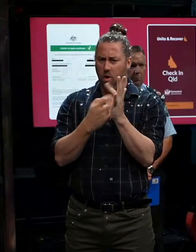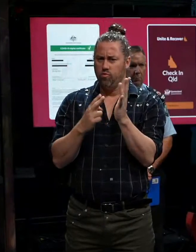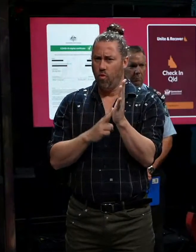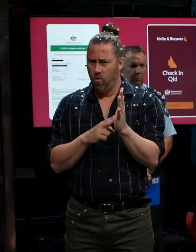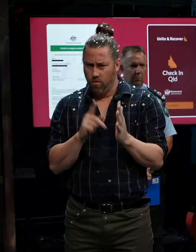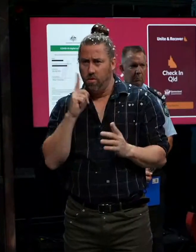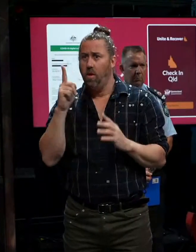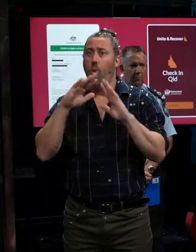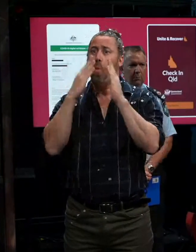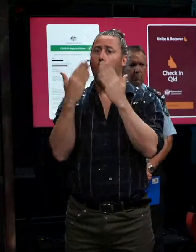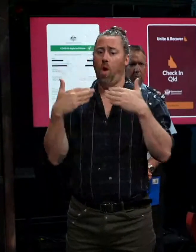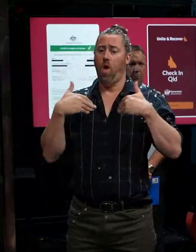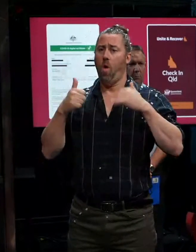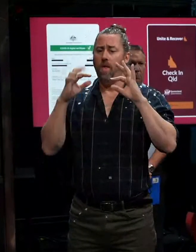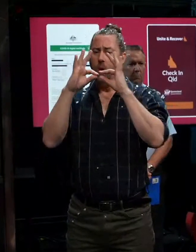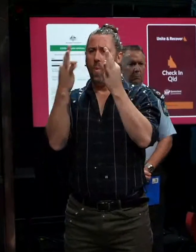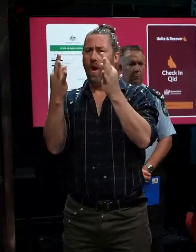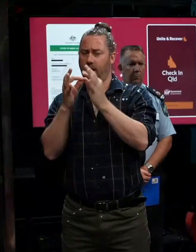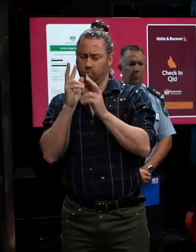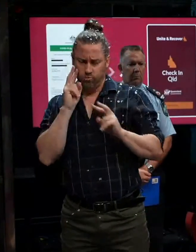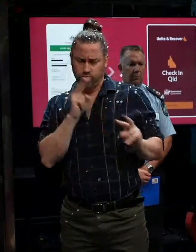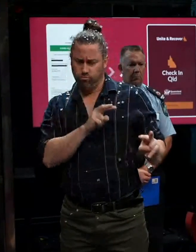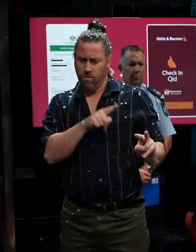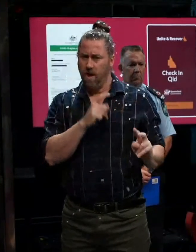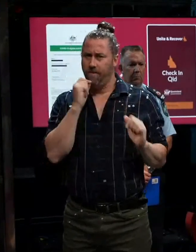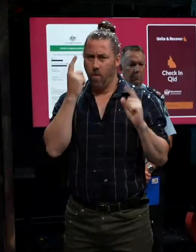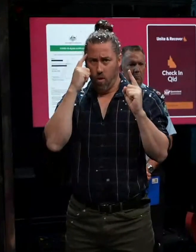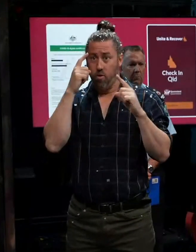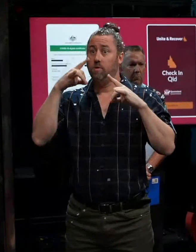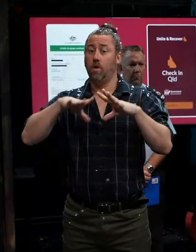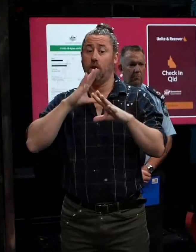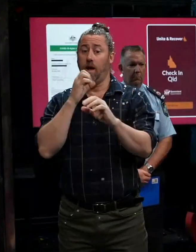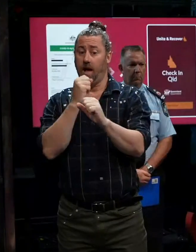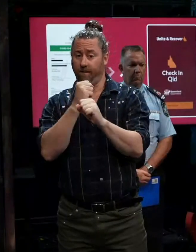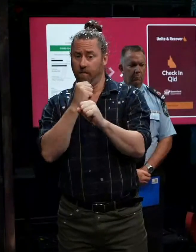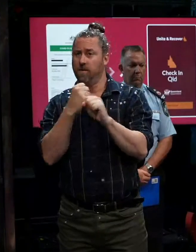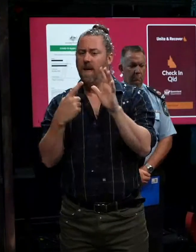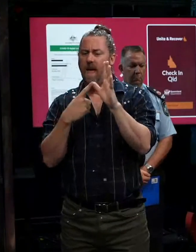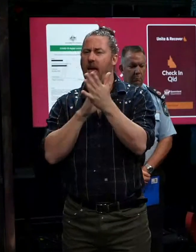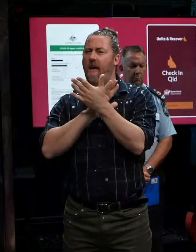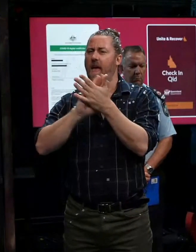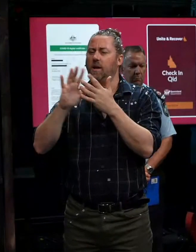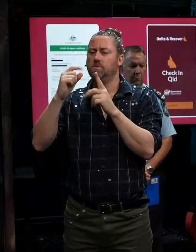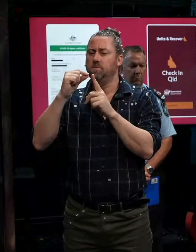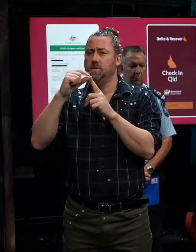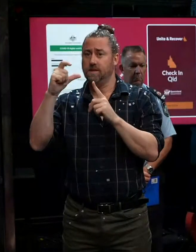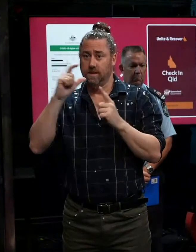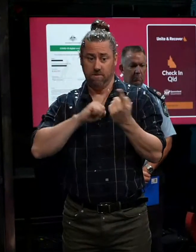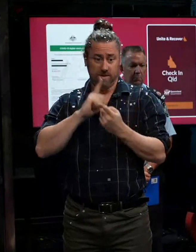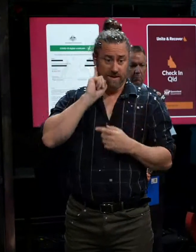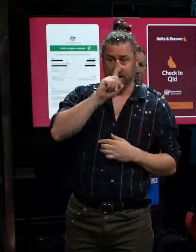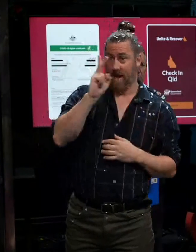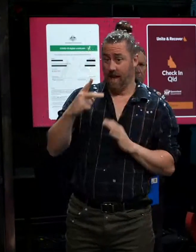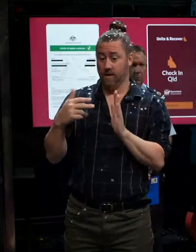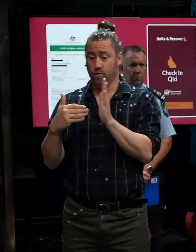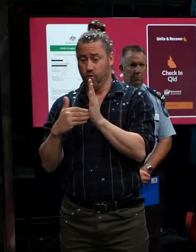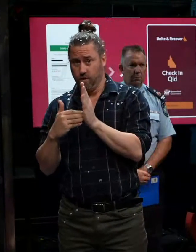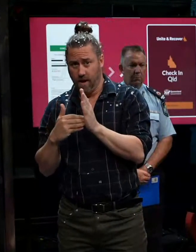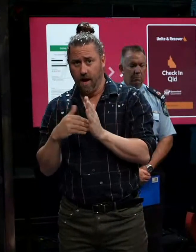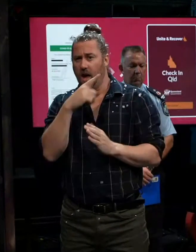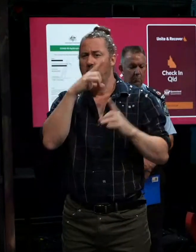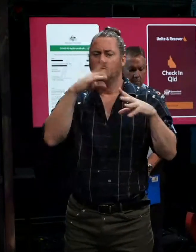WHO has declared this a variant of concern, and the Commonwealth has met yesterday, the HPPC met yesterday, will meet again today, and the number of measures